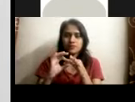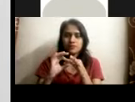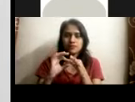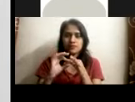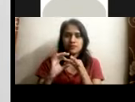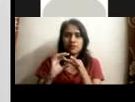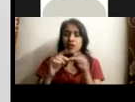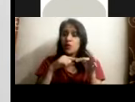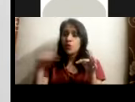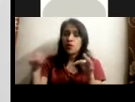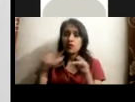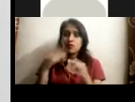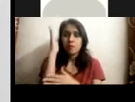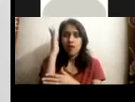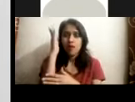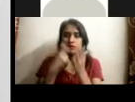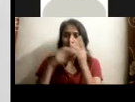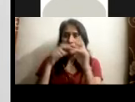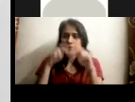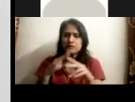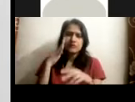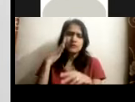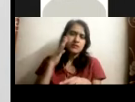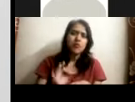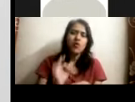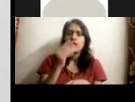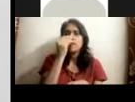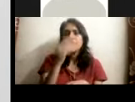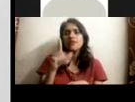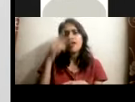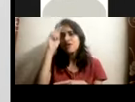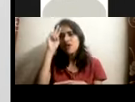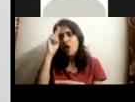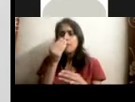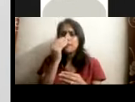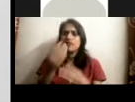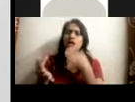if you have any doubts or any queries, don't hesitate to ask. Thank you.